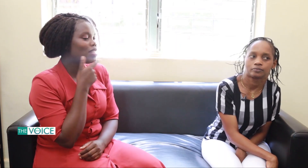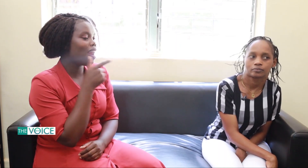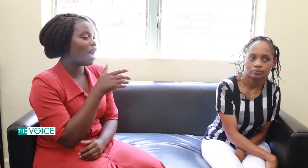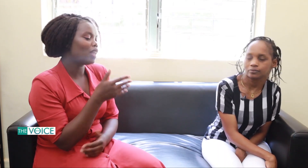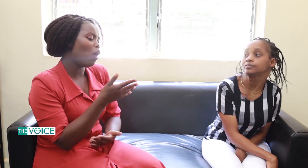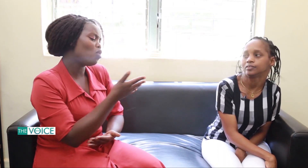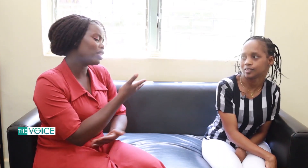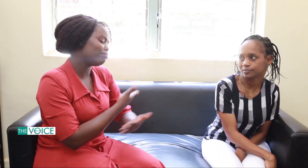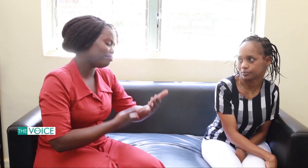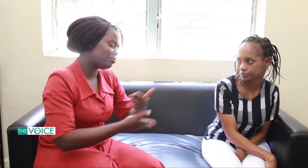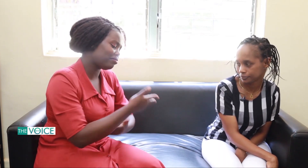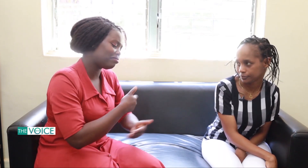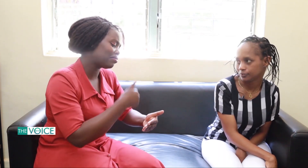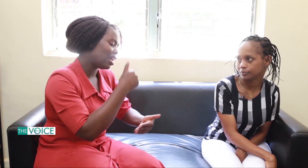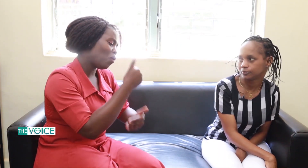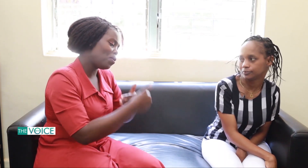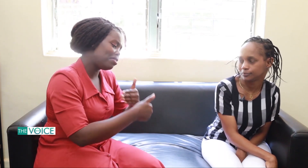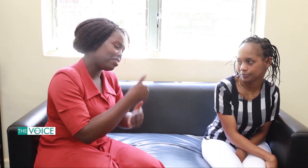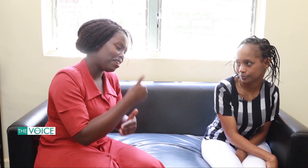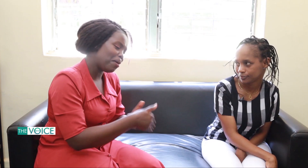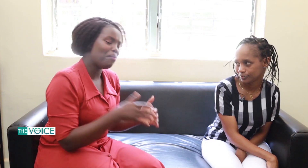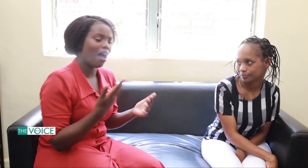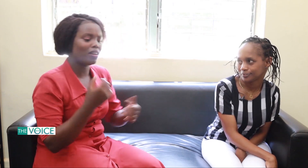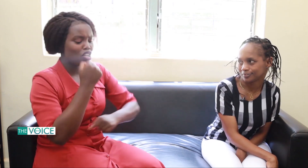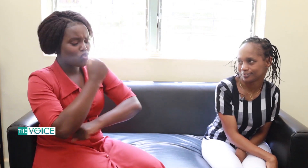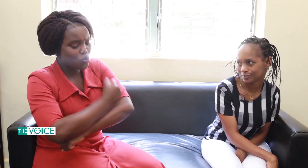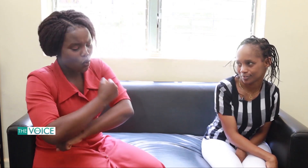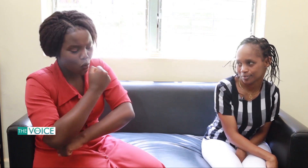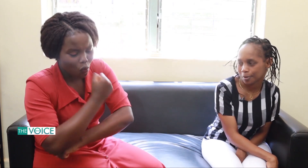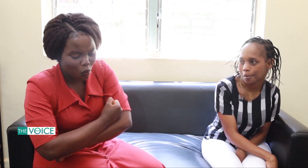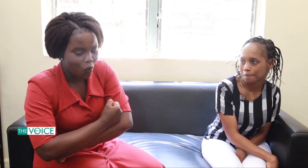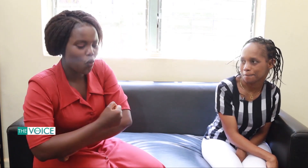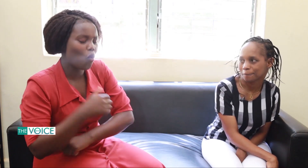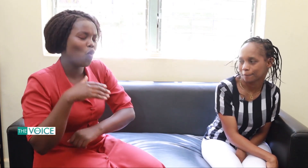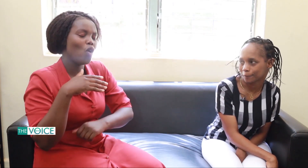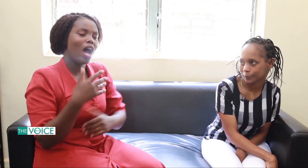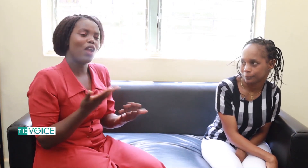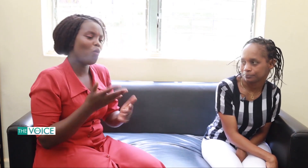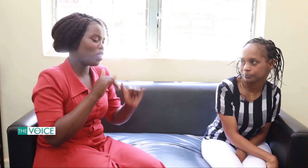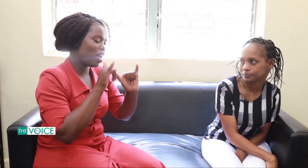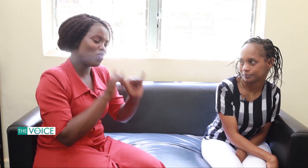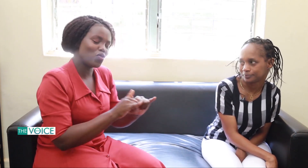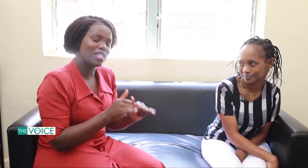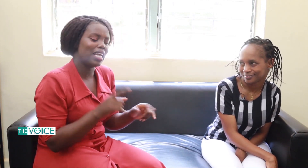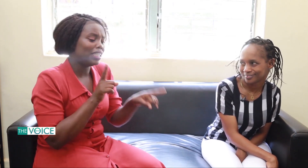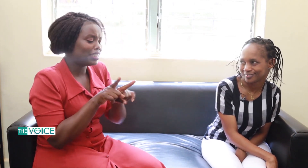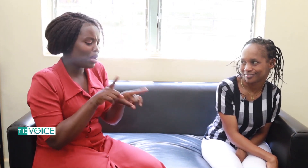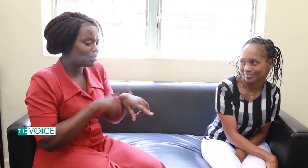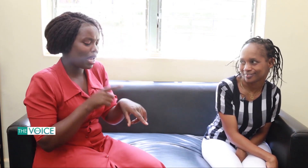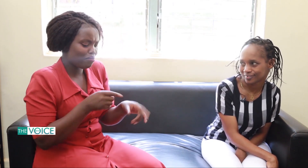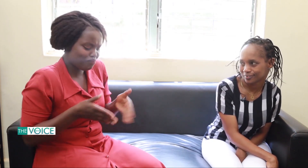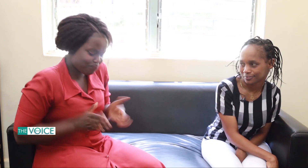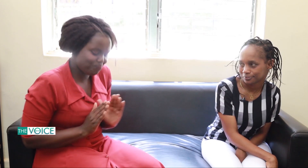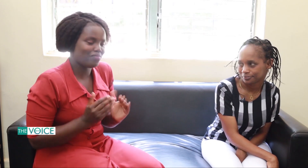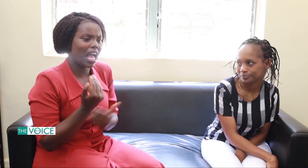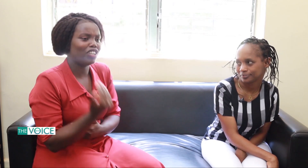You are born with CP. Tell us, how did you engage with neighbors in school? How was your school life?